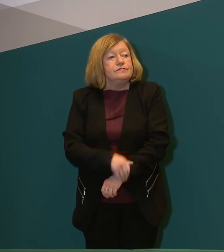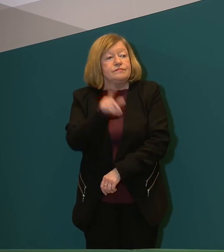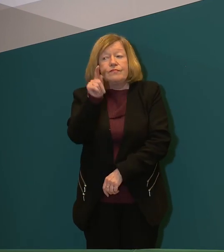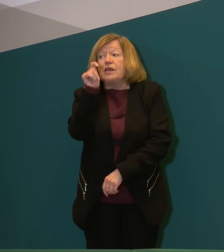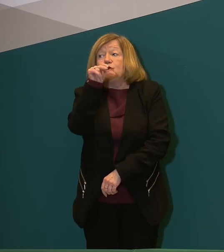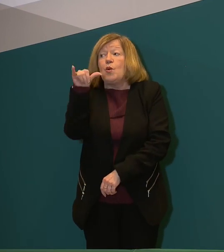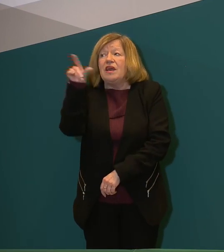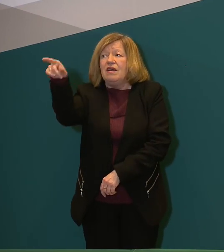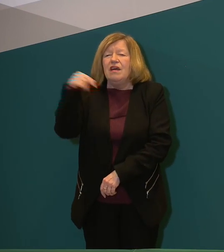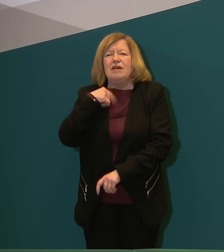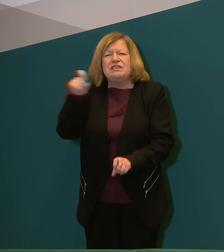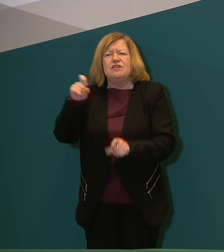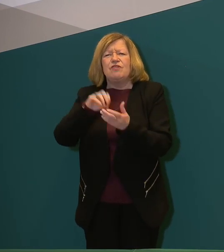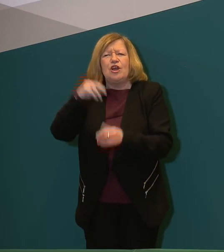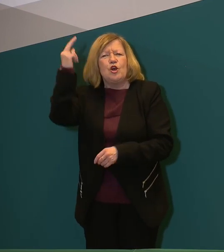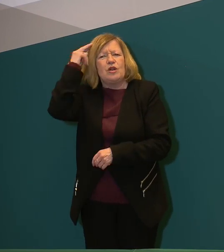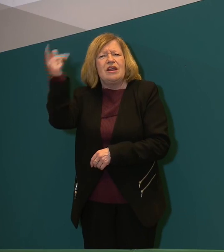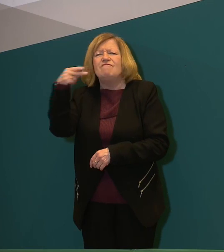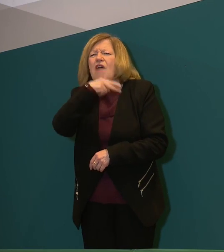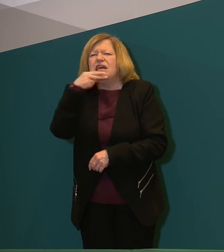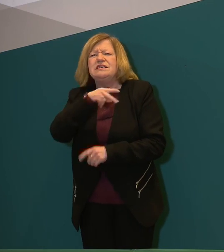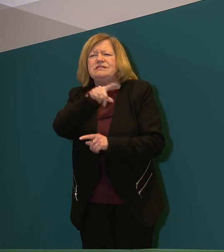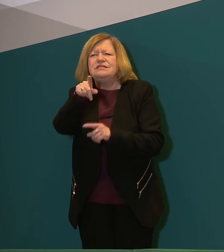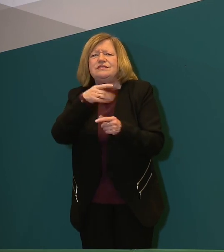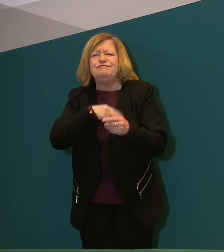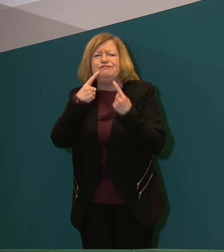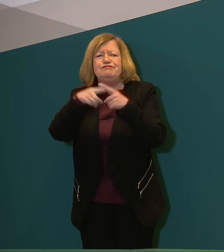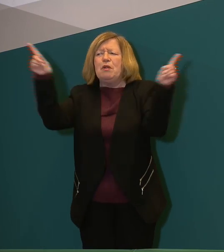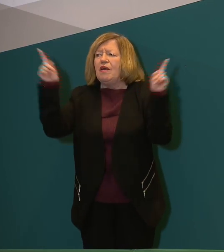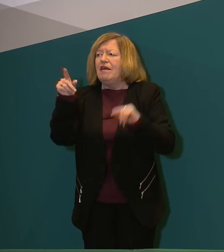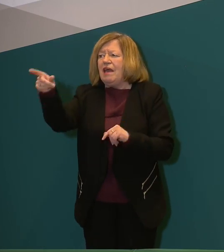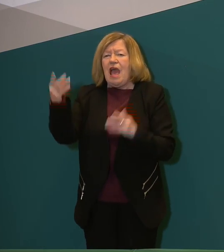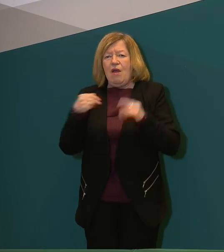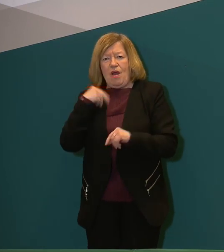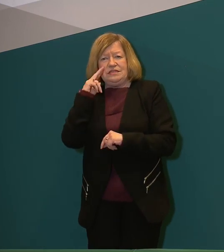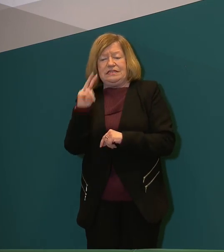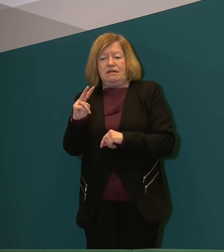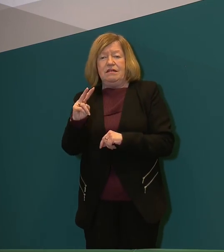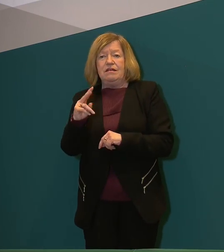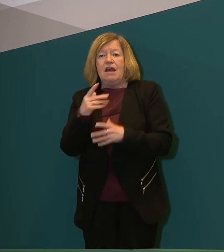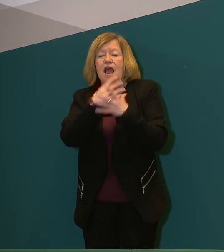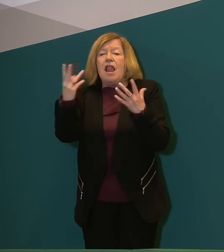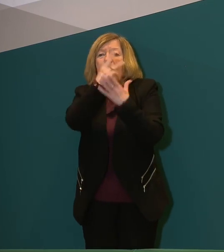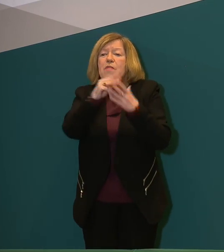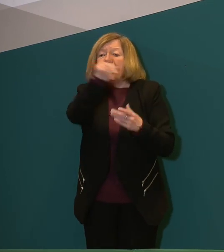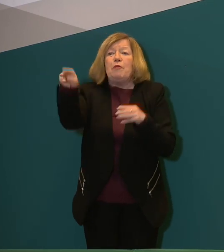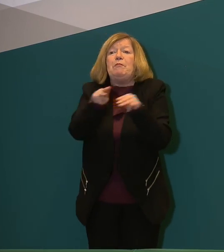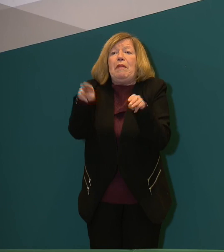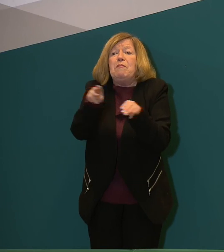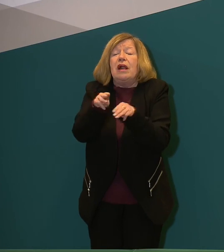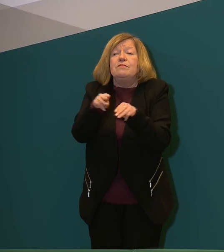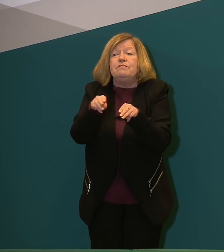Tony, I'm still trying to understand Friday's measures. The way I see them is a large section of the population has